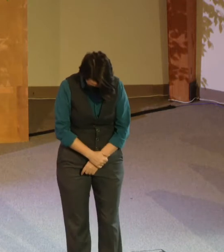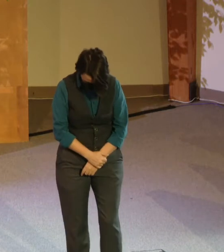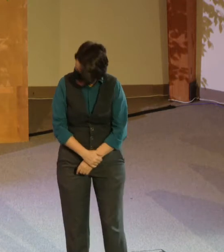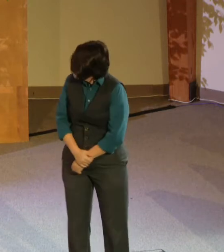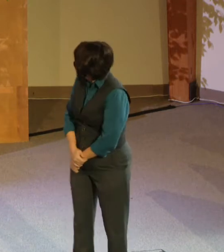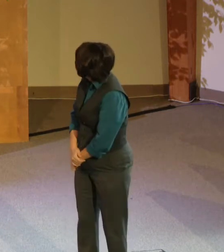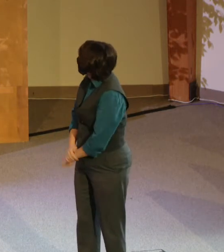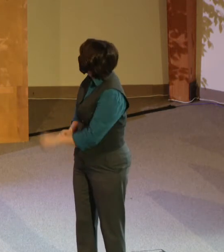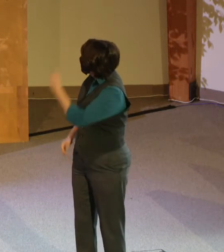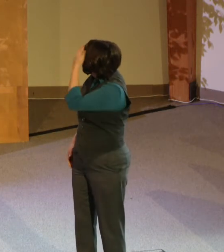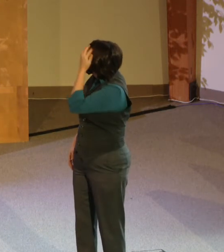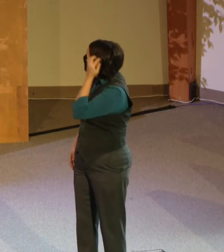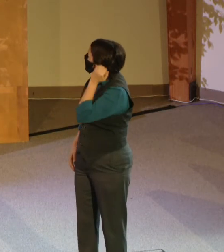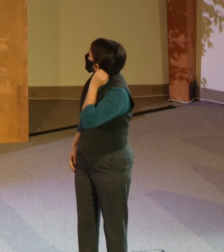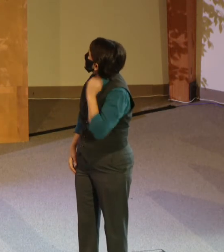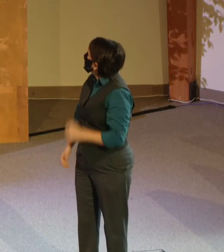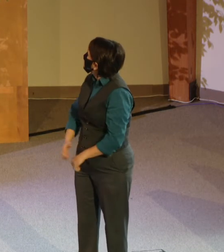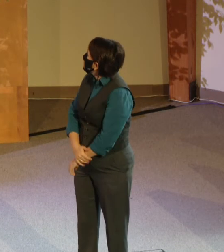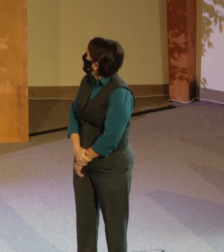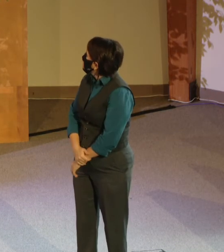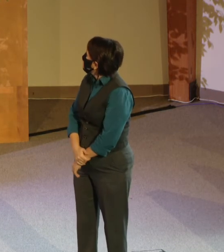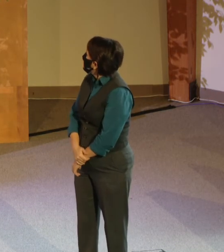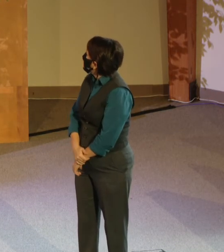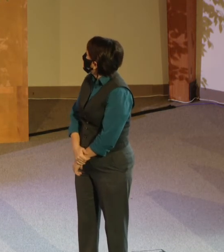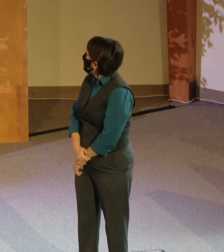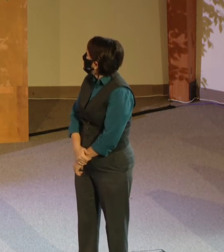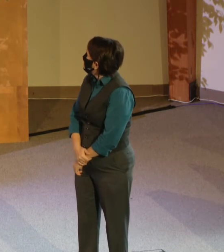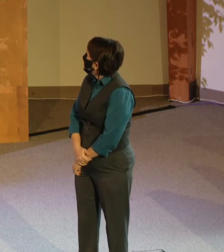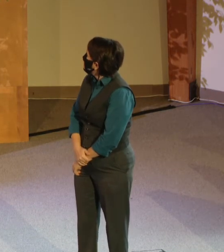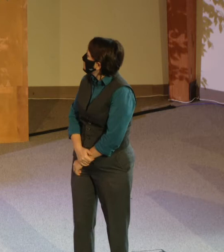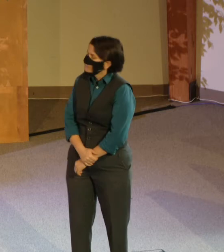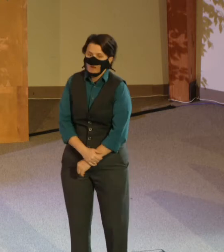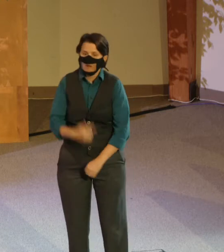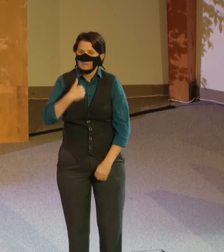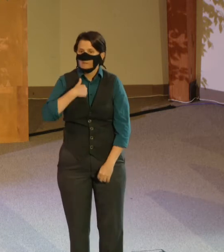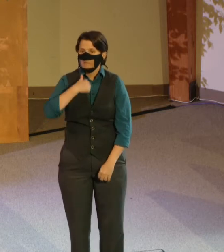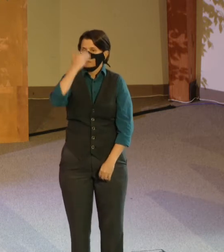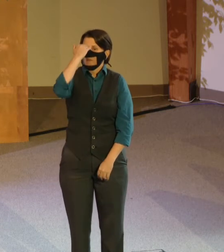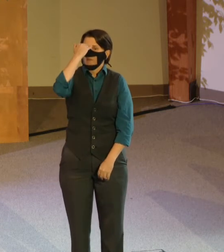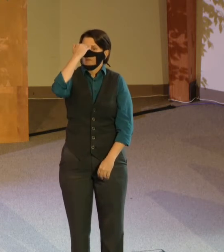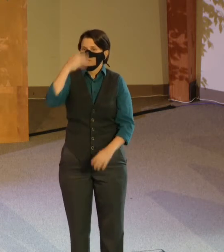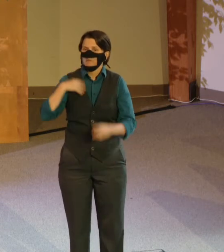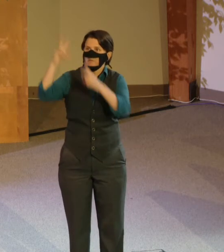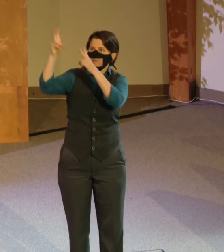I'm a conscious channel. I take dictation from the guides that I work with. Let's go.